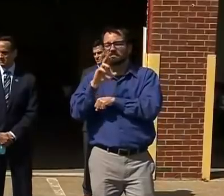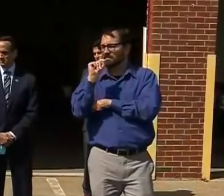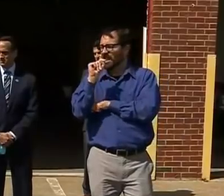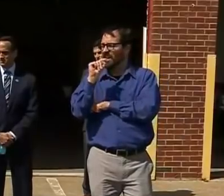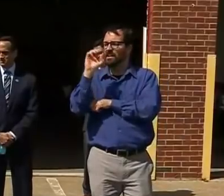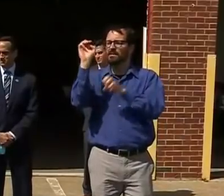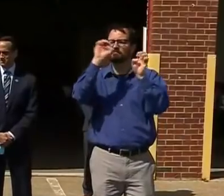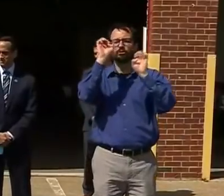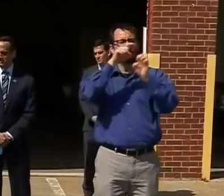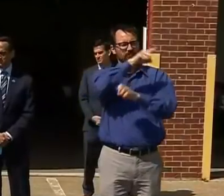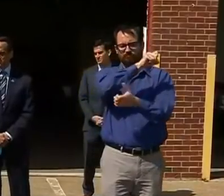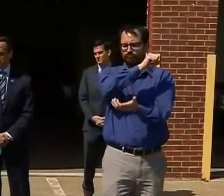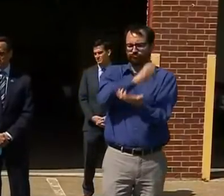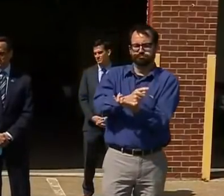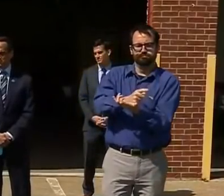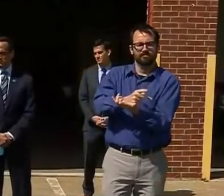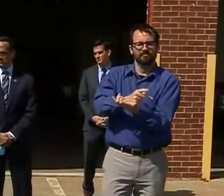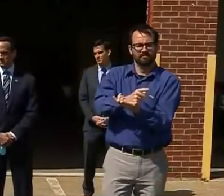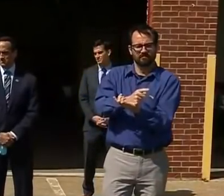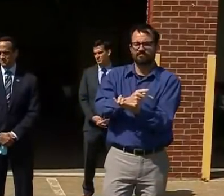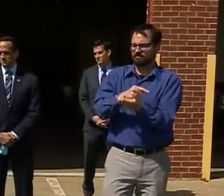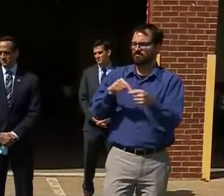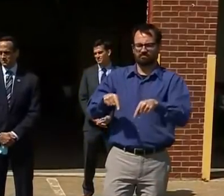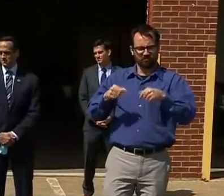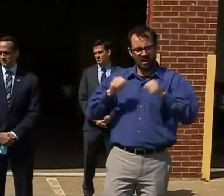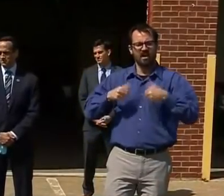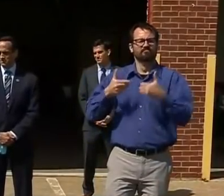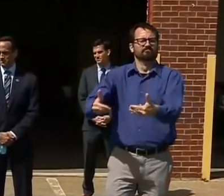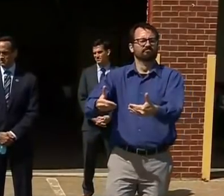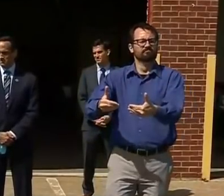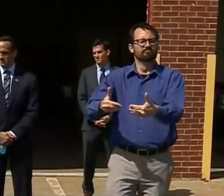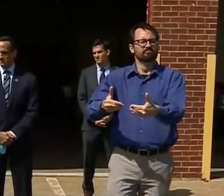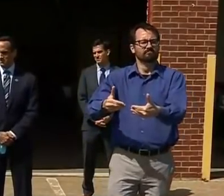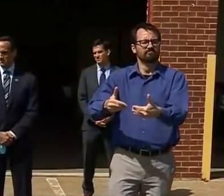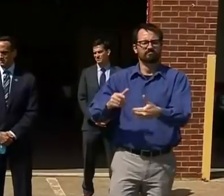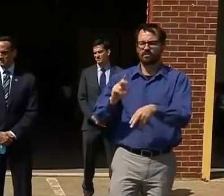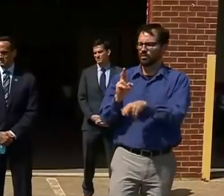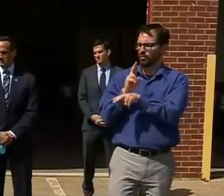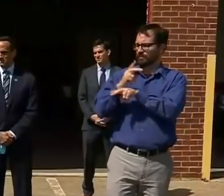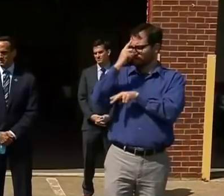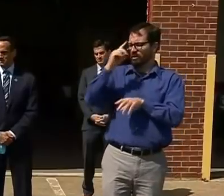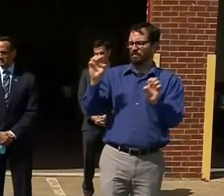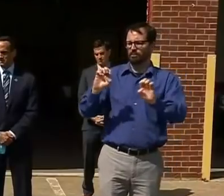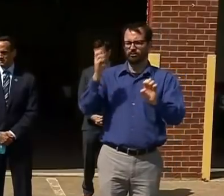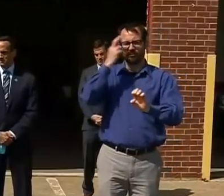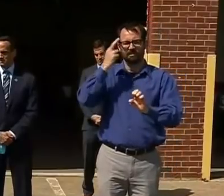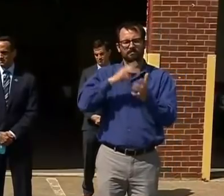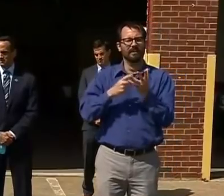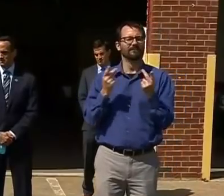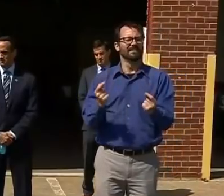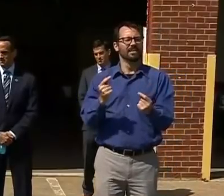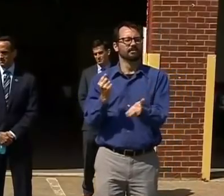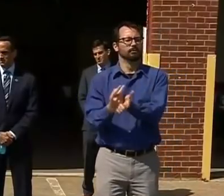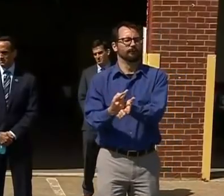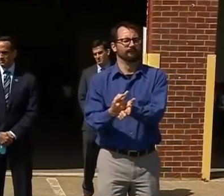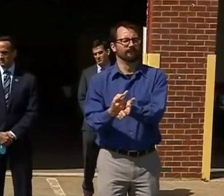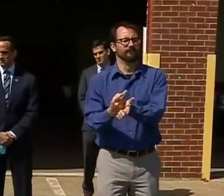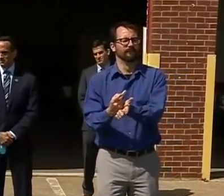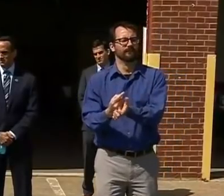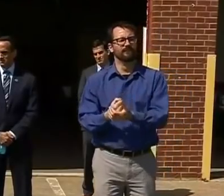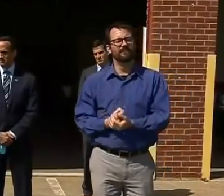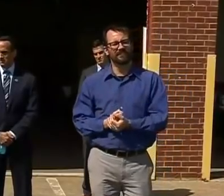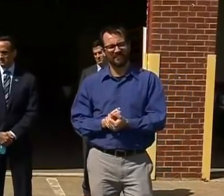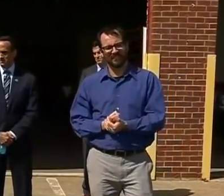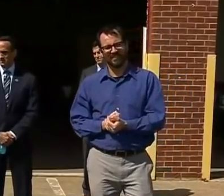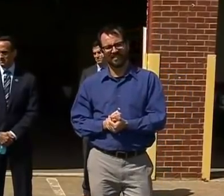and forth. I think the way it was explained to me, the masks that come out of here have the same level of decontamination as a